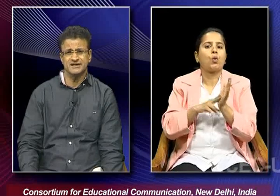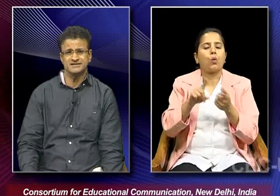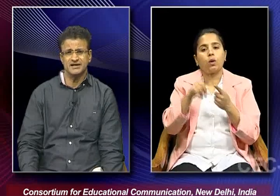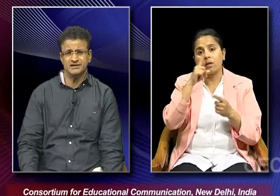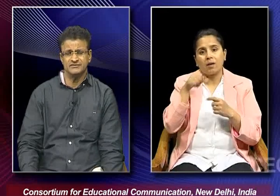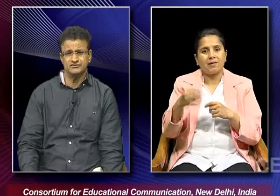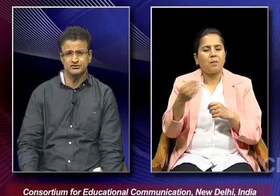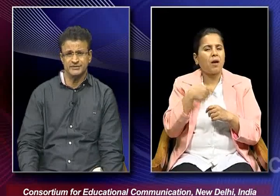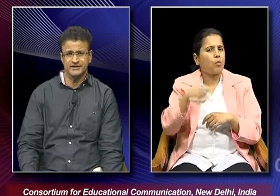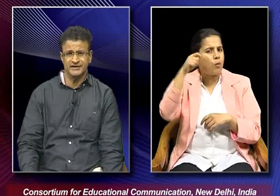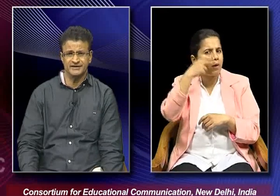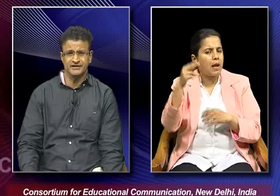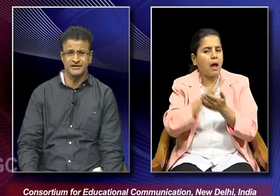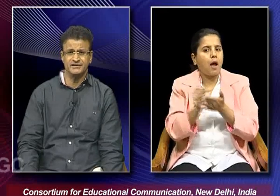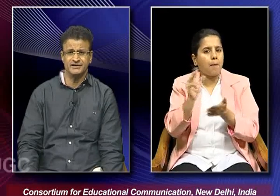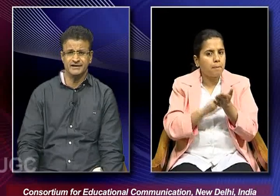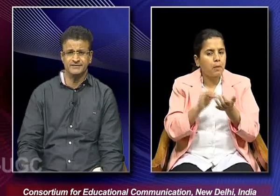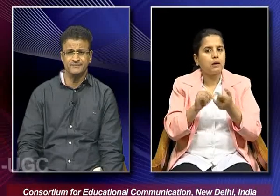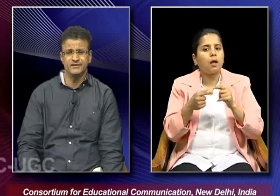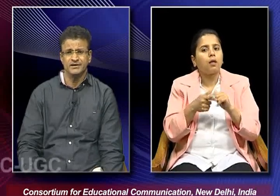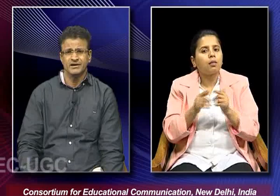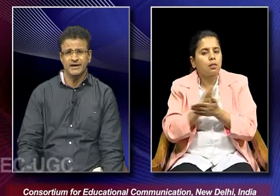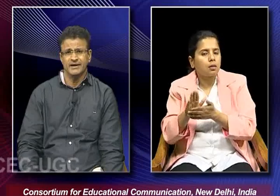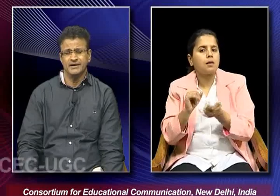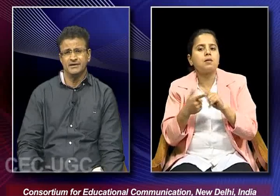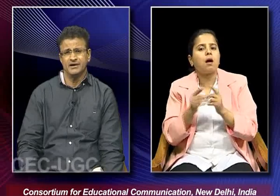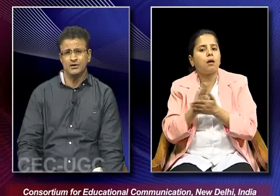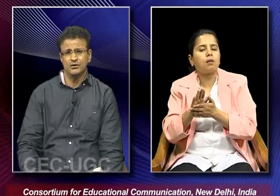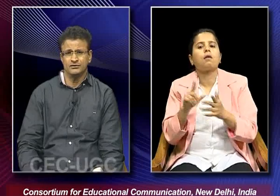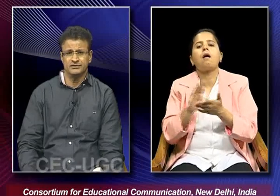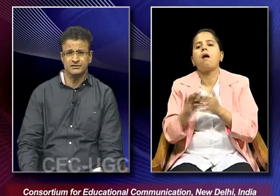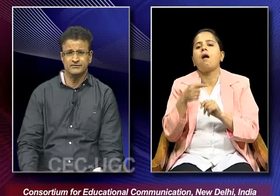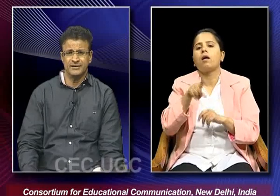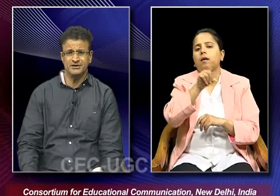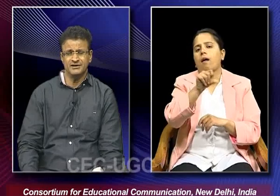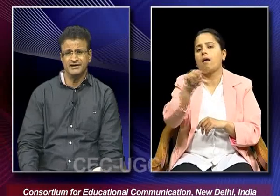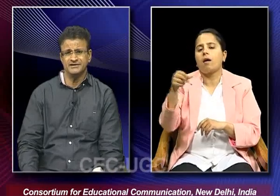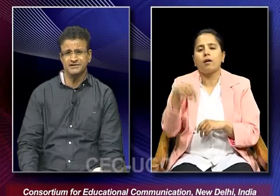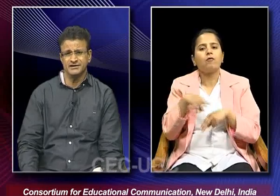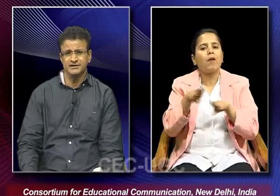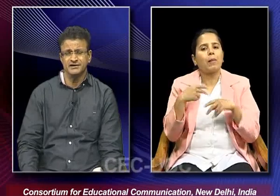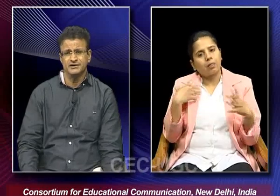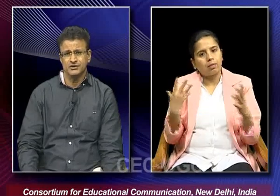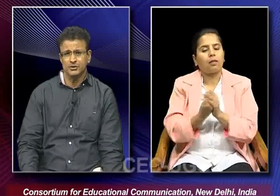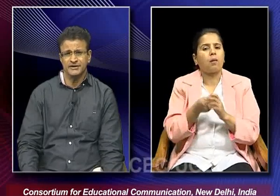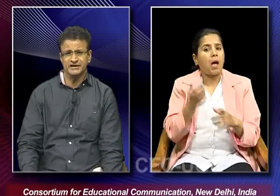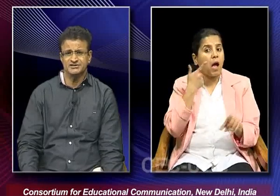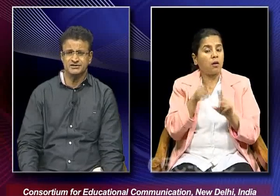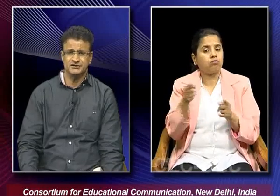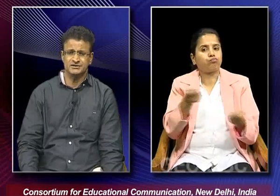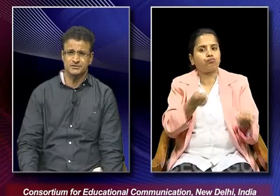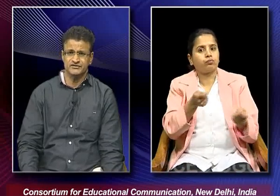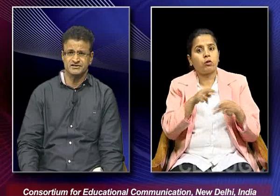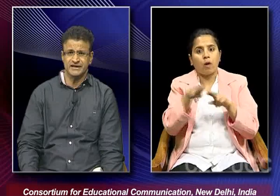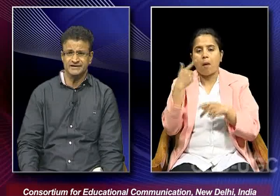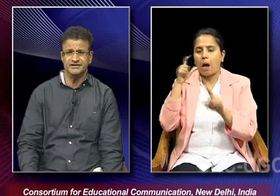Hum Saath Saath Hain, which was made in 1999, and how the family identity dominates